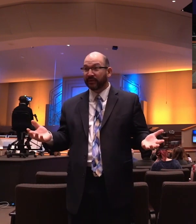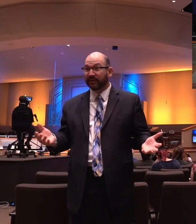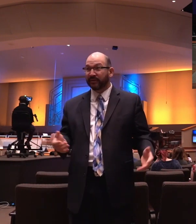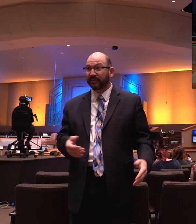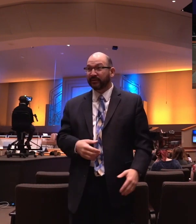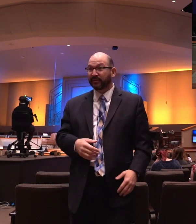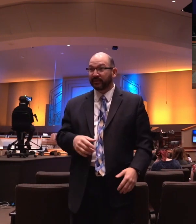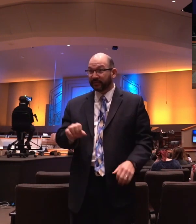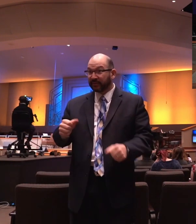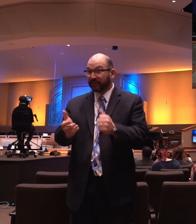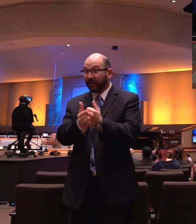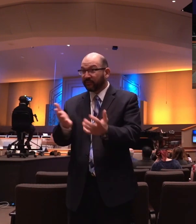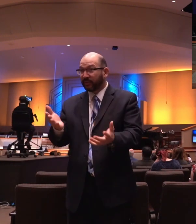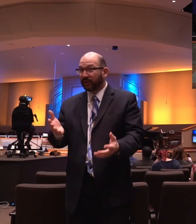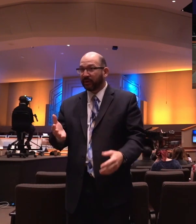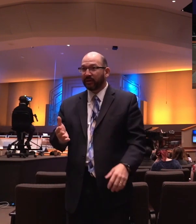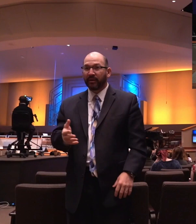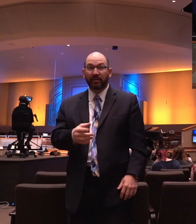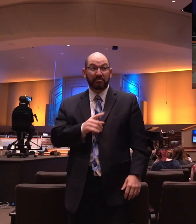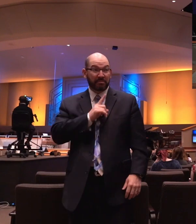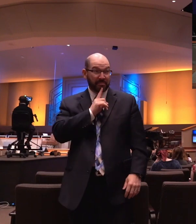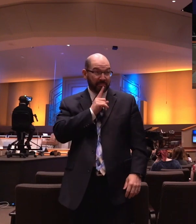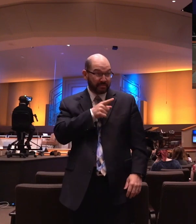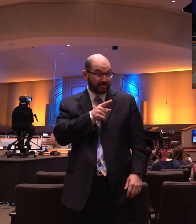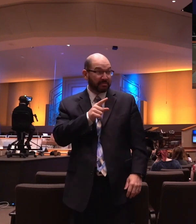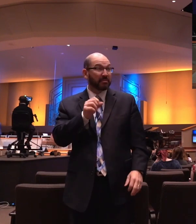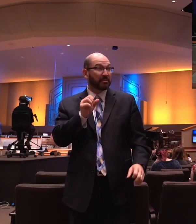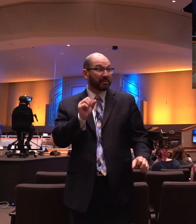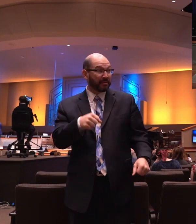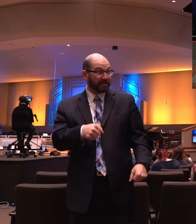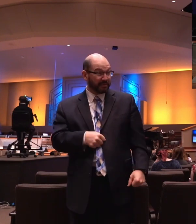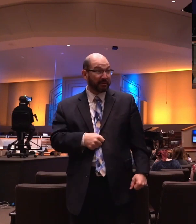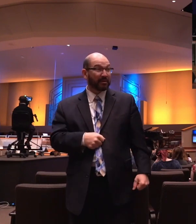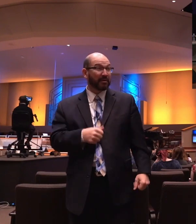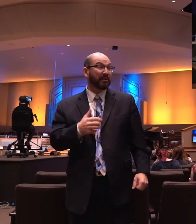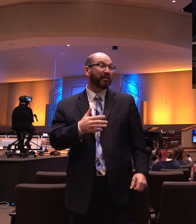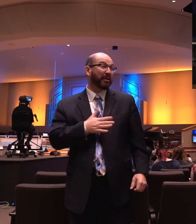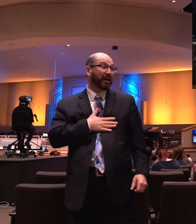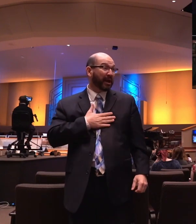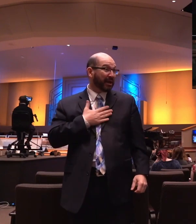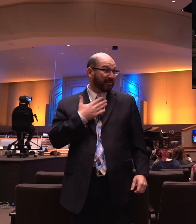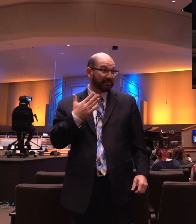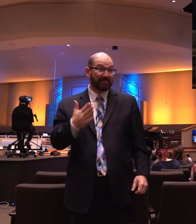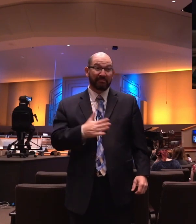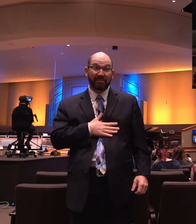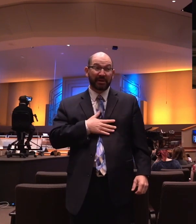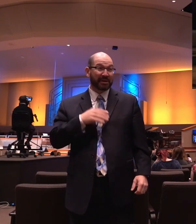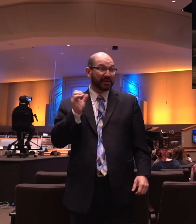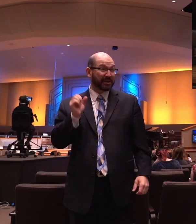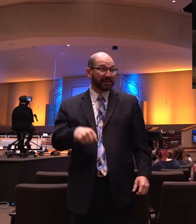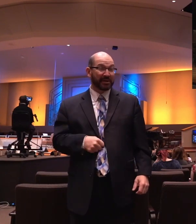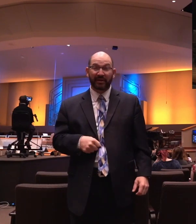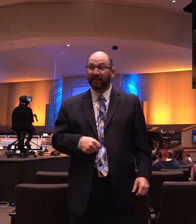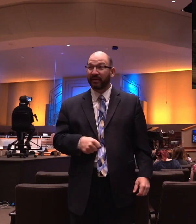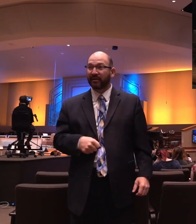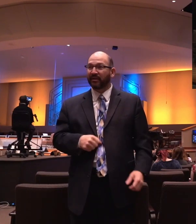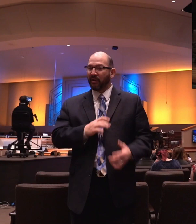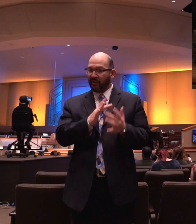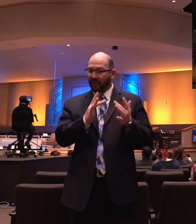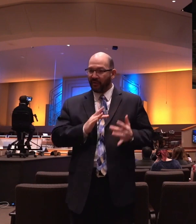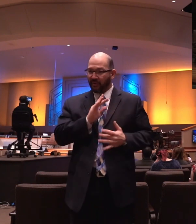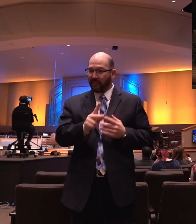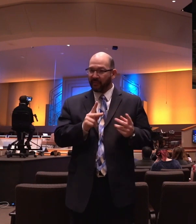Can you help us, brother? Oh, sure. I'd be glad to. Yeah, of course. No. A perfect heart